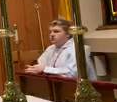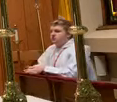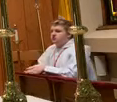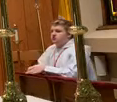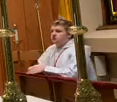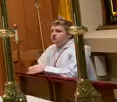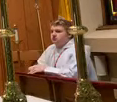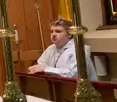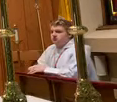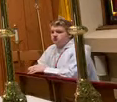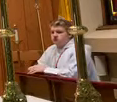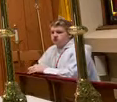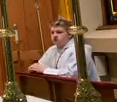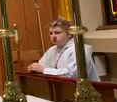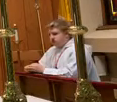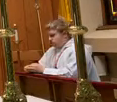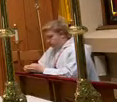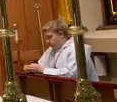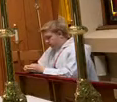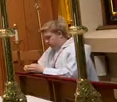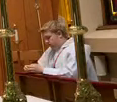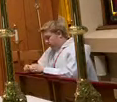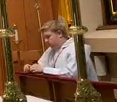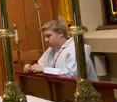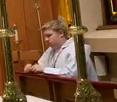The body of Christ.